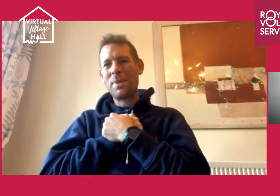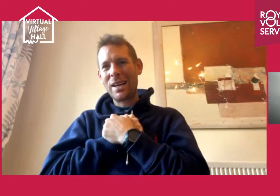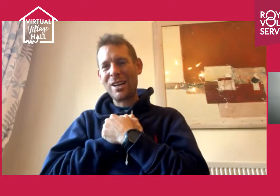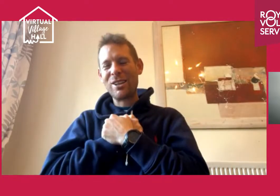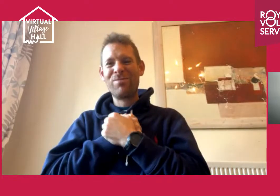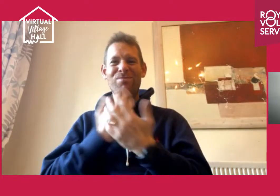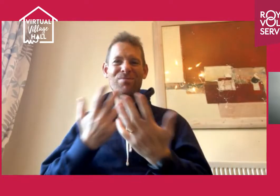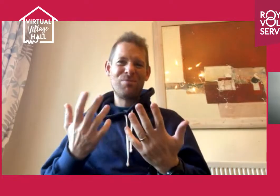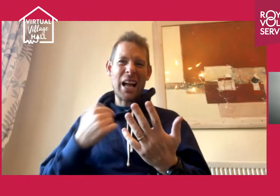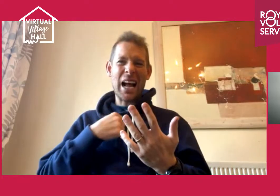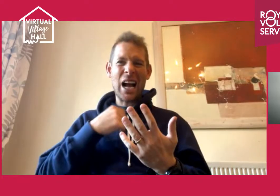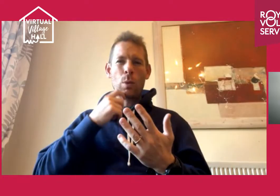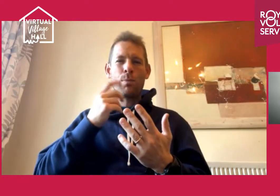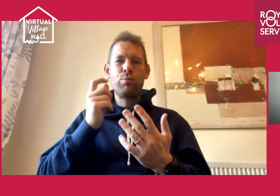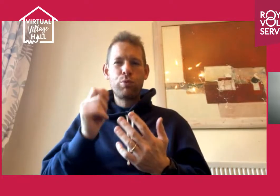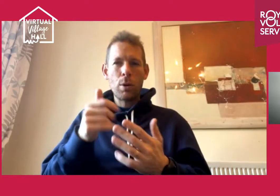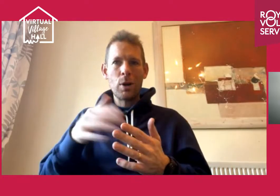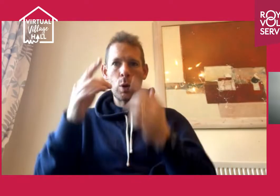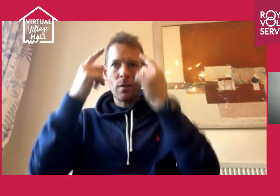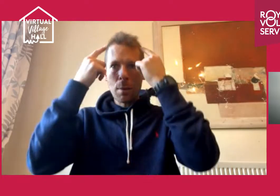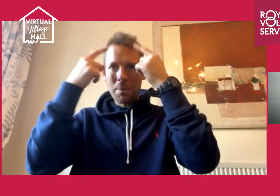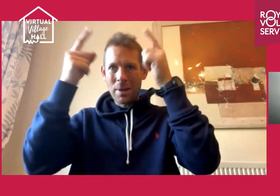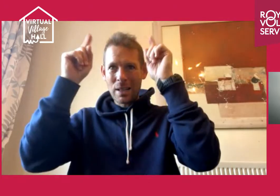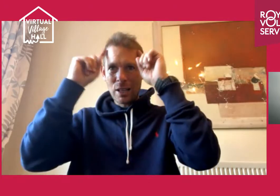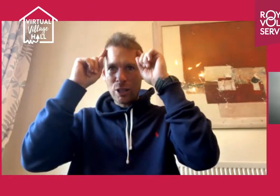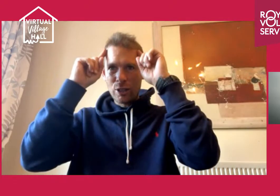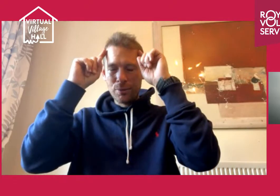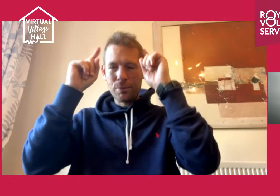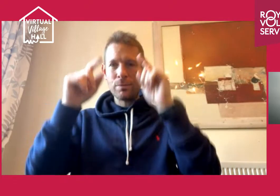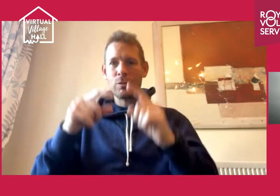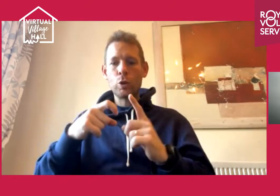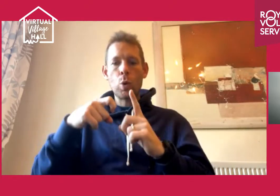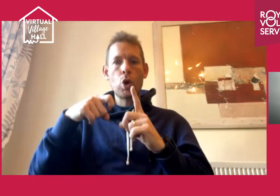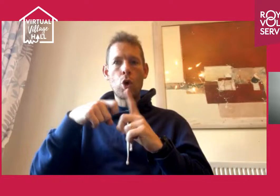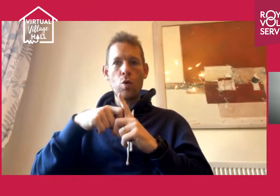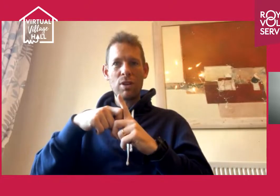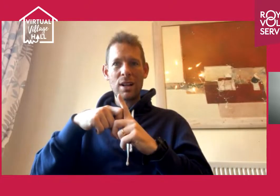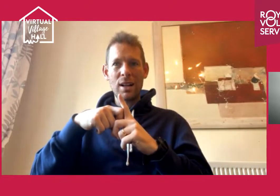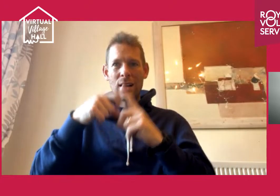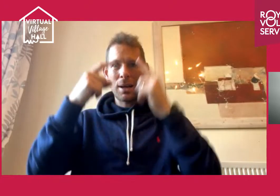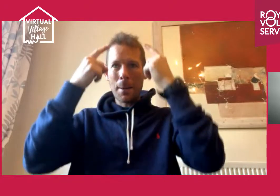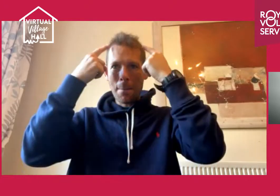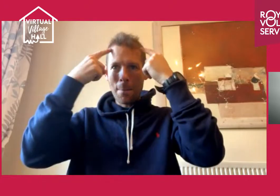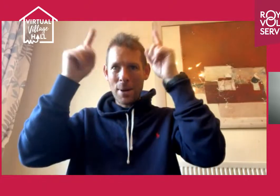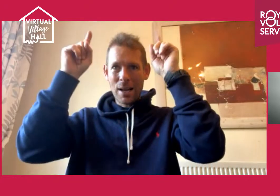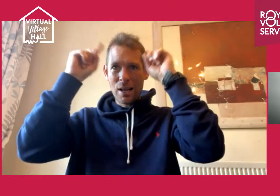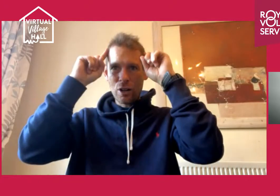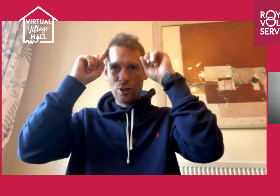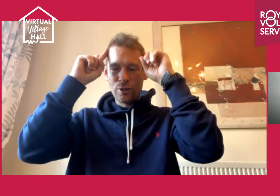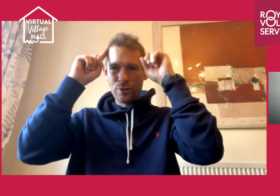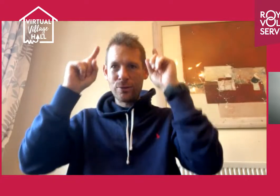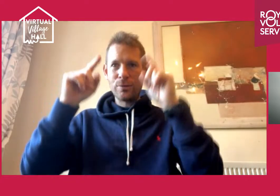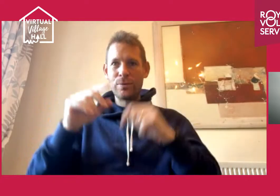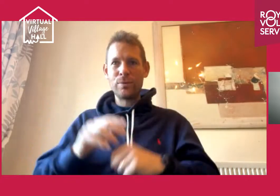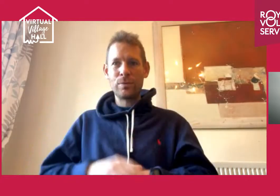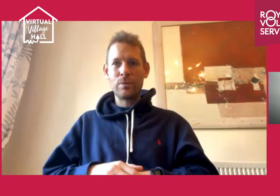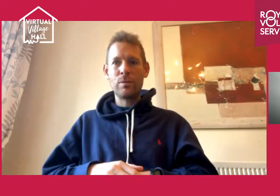in Australia, koala bears. I would probably, go for this K and then the little ears